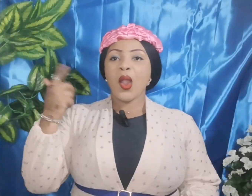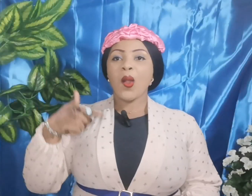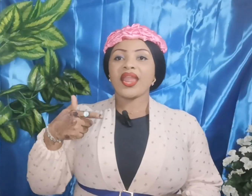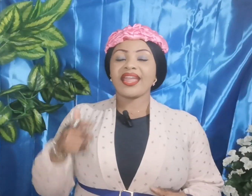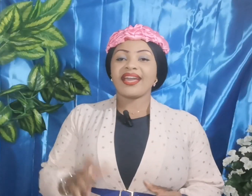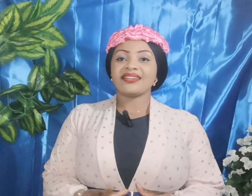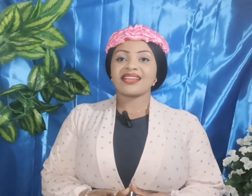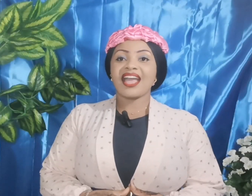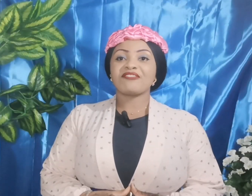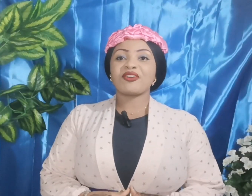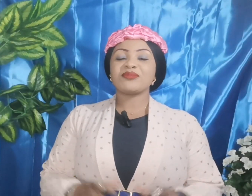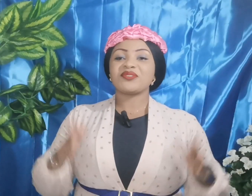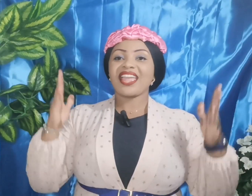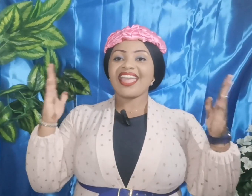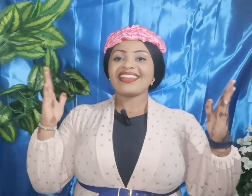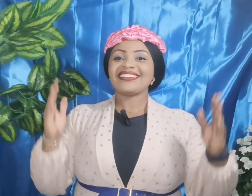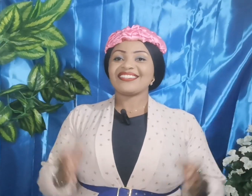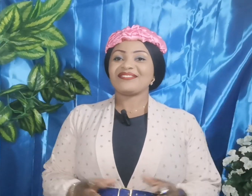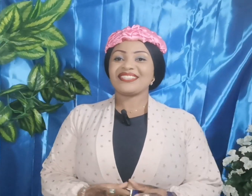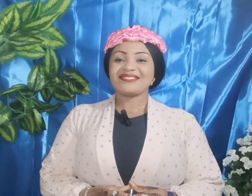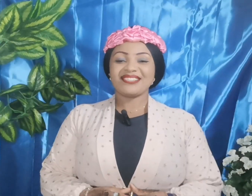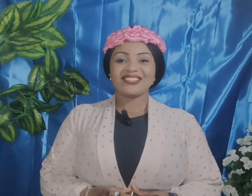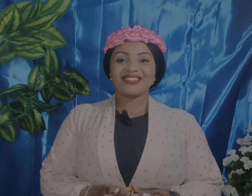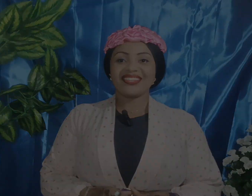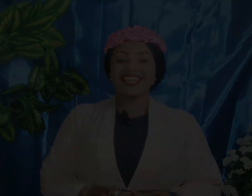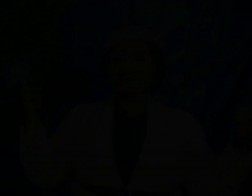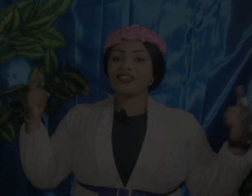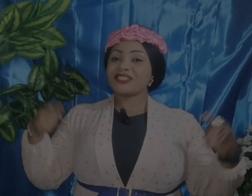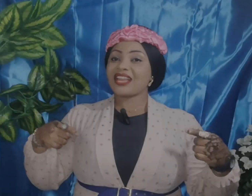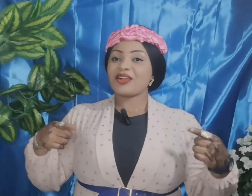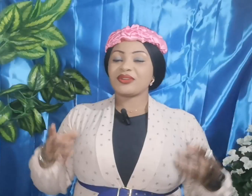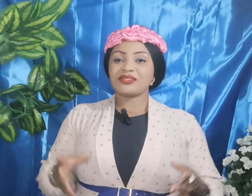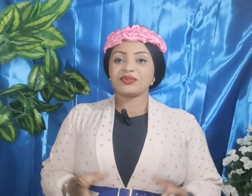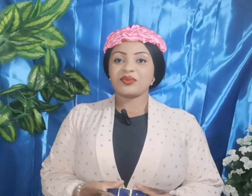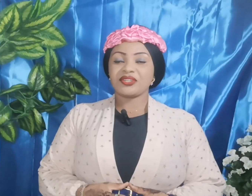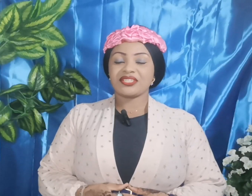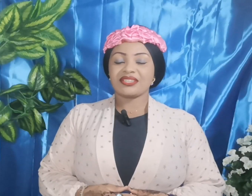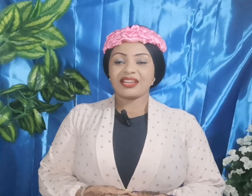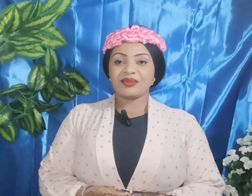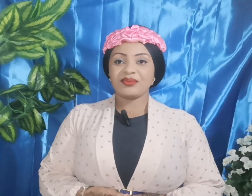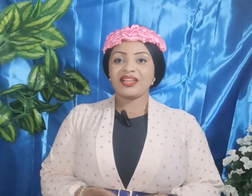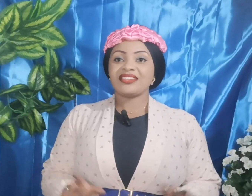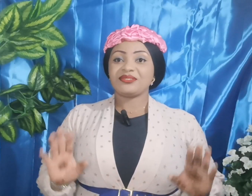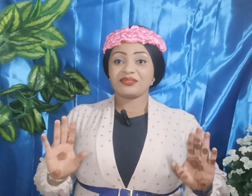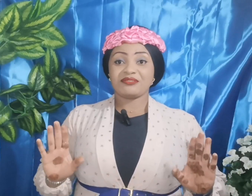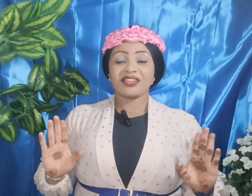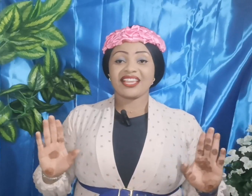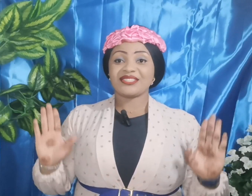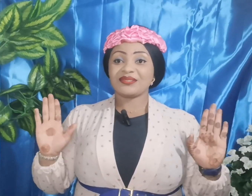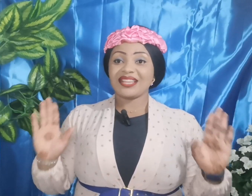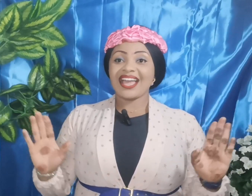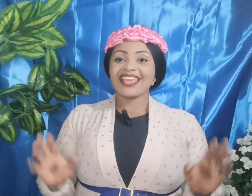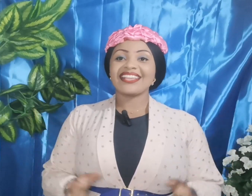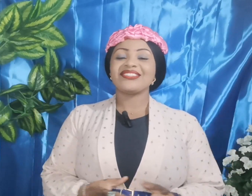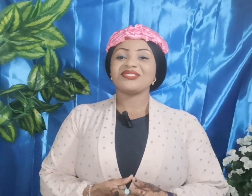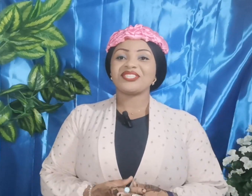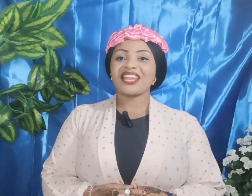Okay guys, I have come to the end of this video today. If you just like what you watched now, do not forget. forget to like, to share, and